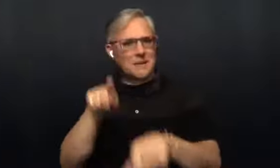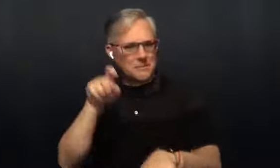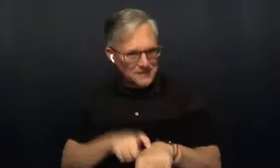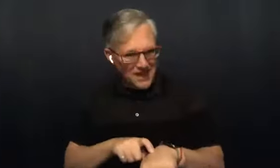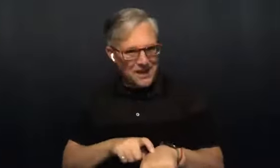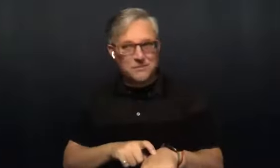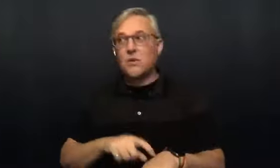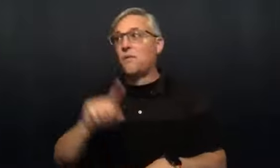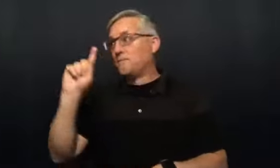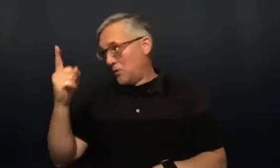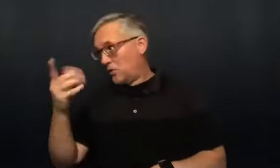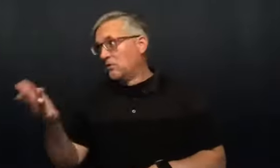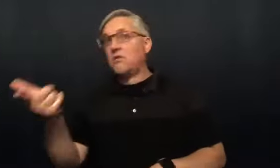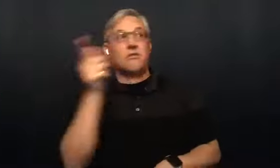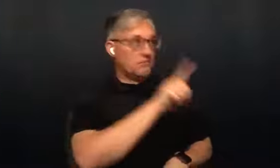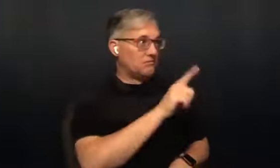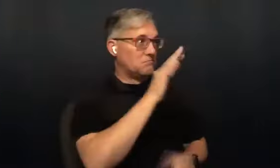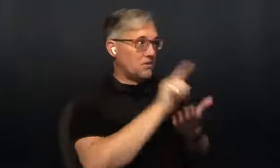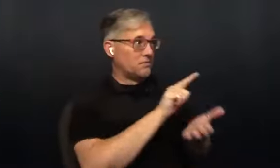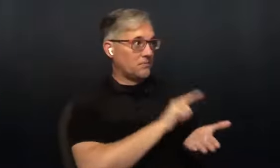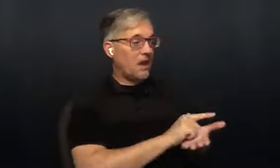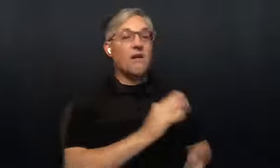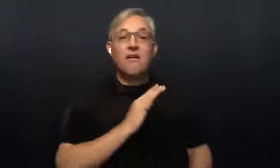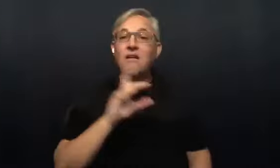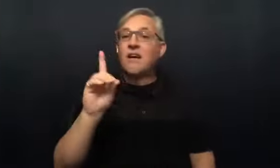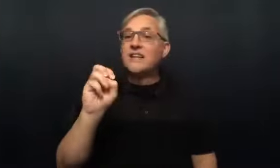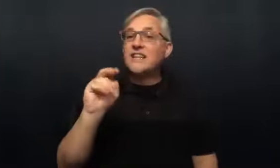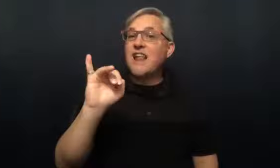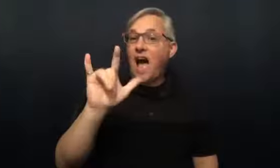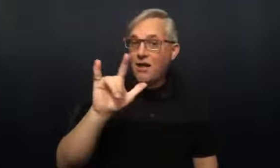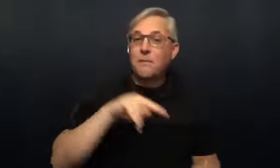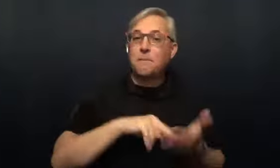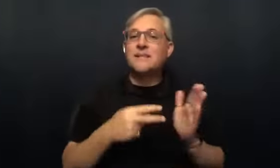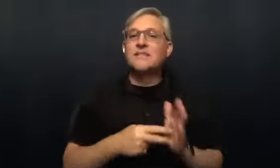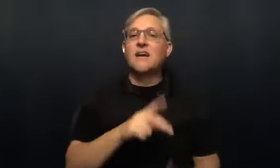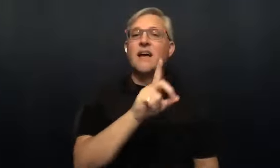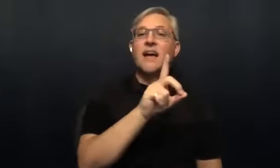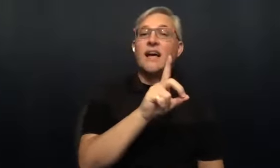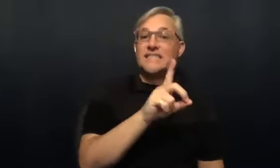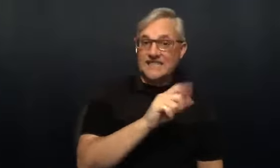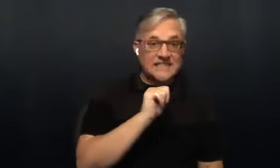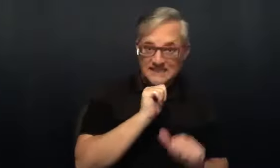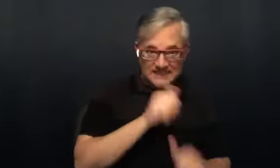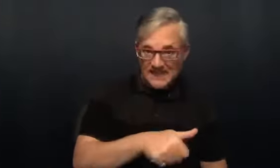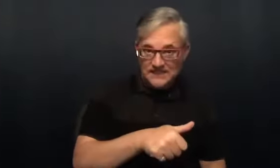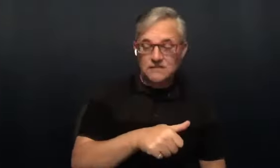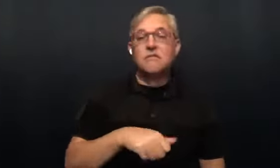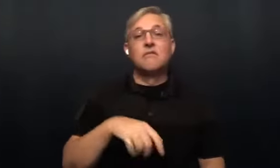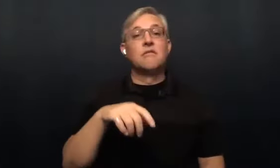funny part, denial stands for didn't even notice I am lying. Because when my sponsor asked me, hey, you haven't mentioned anything about your parents or, you